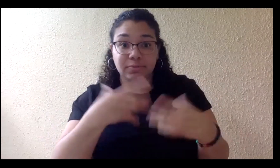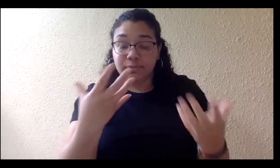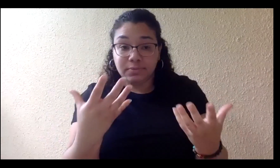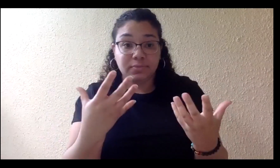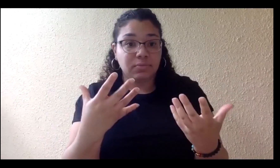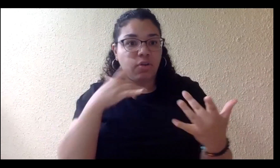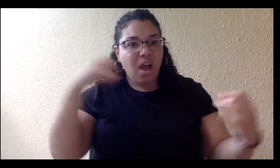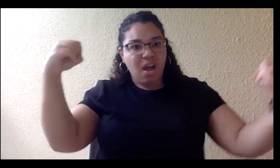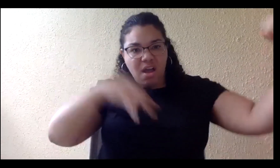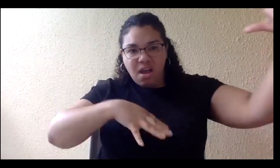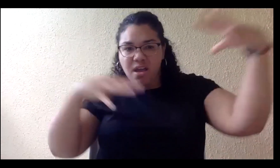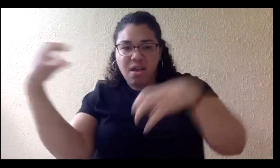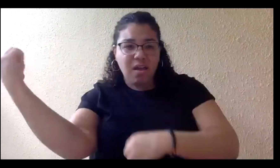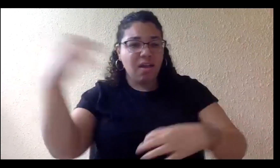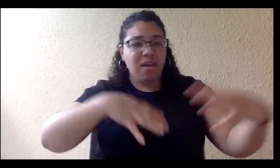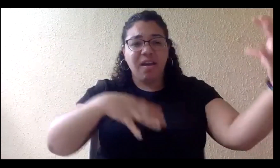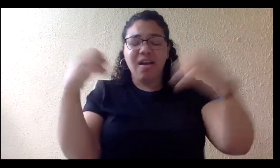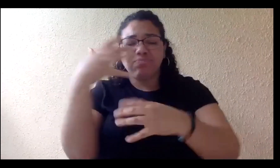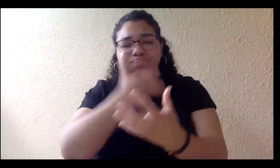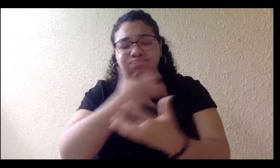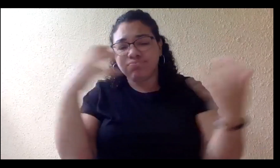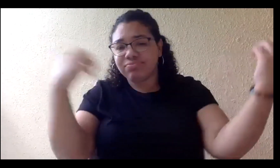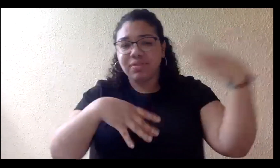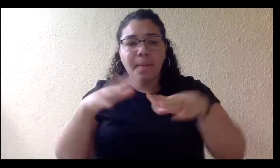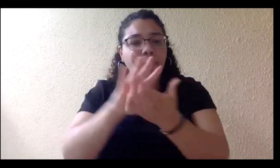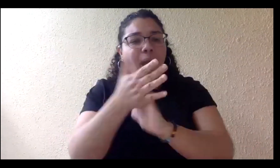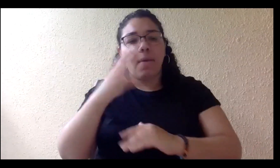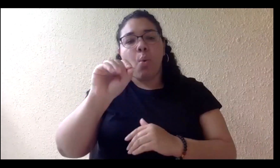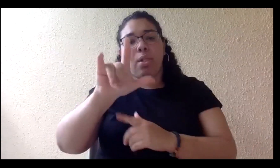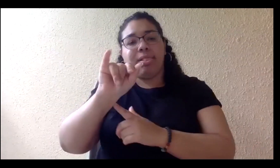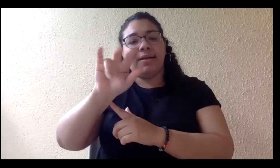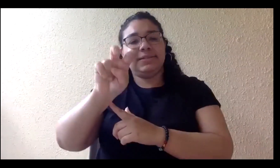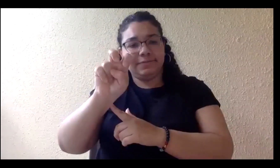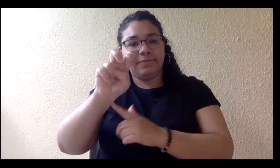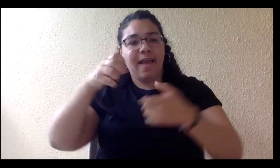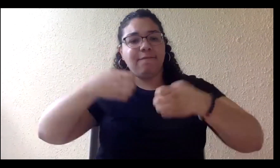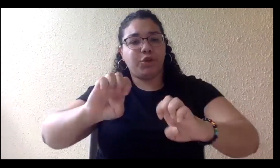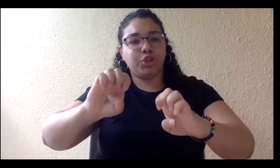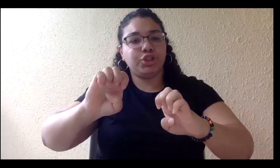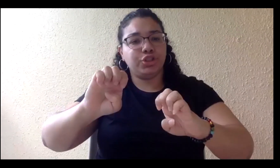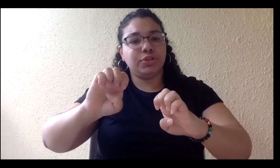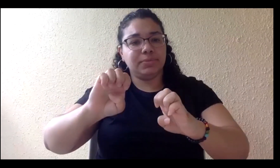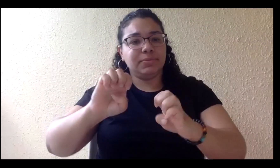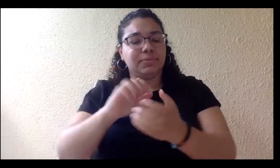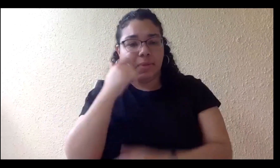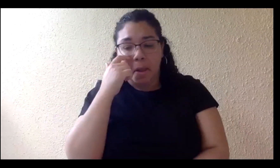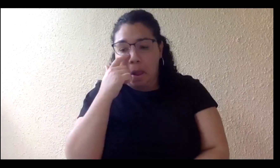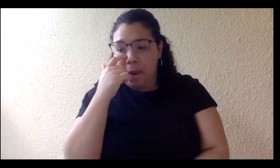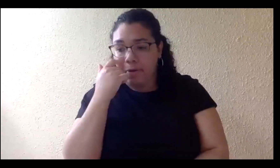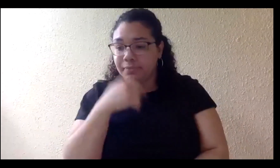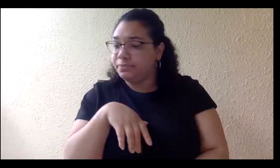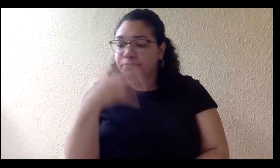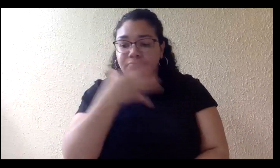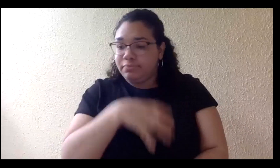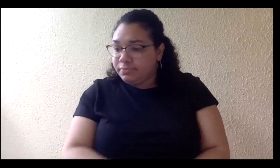we self-disclose during an interview. There's all of this conversation, and it's become a collective